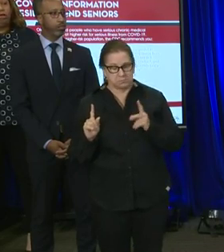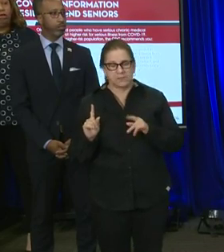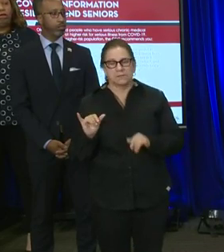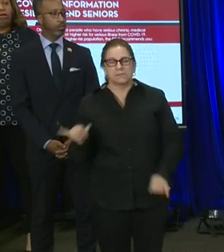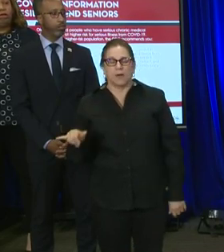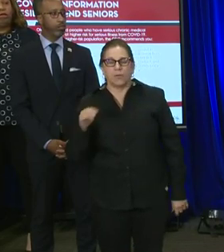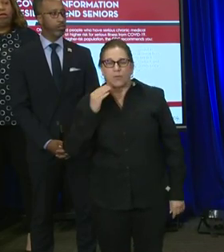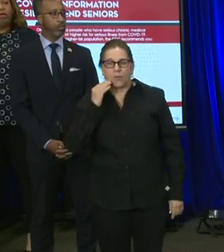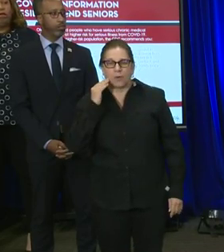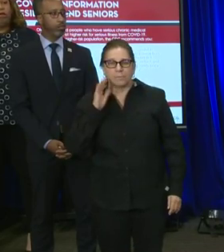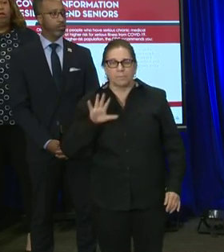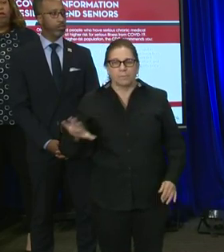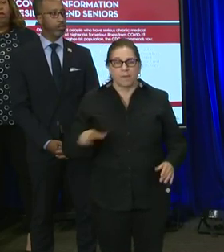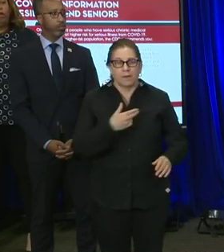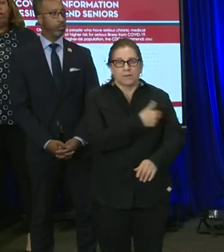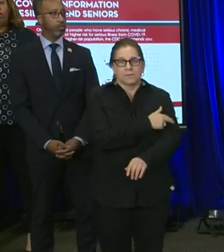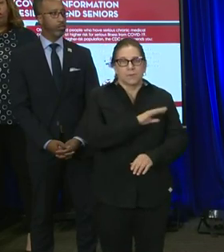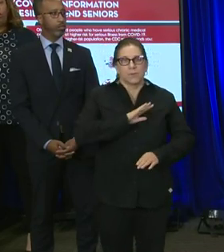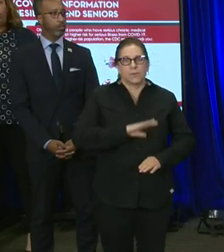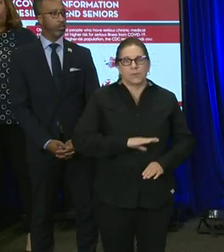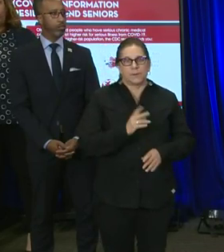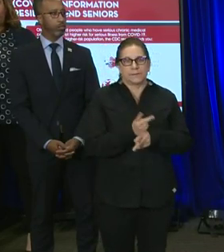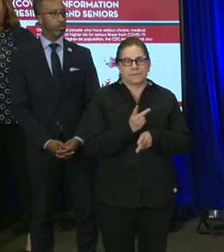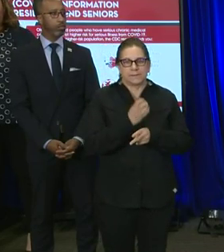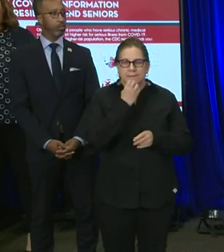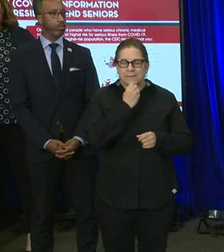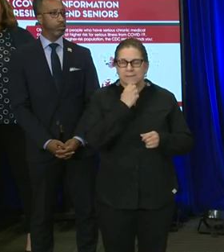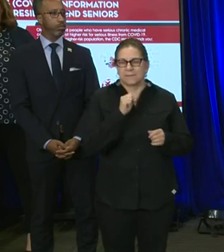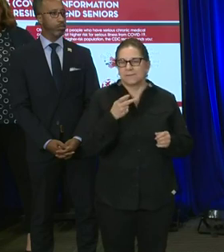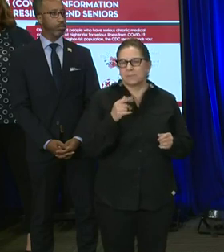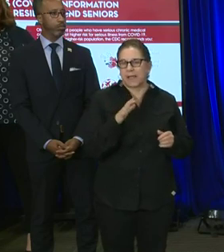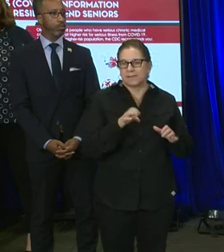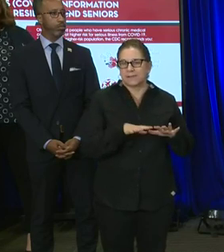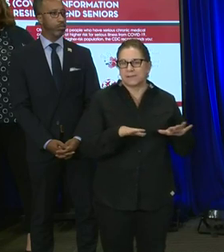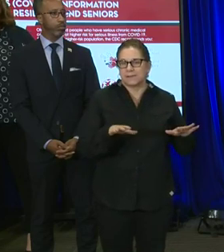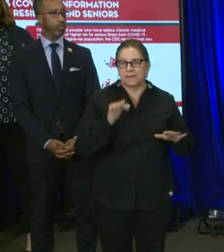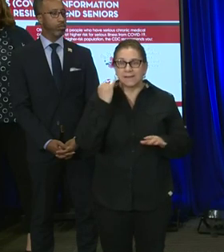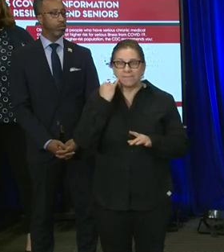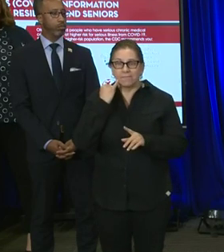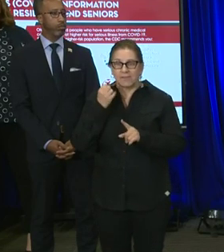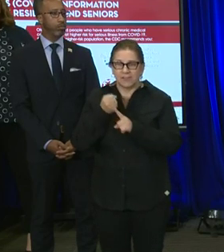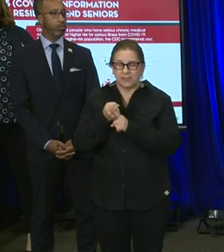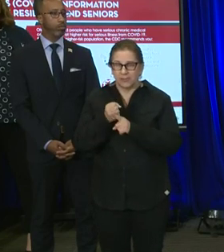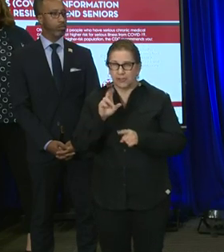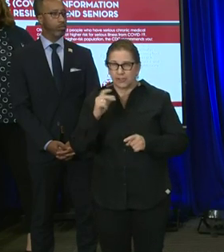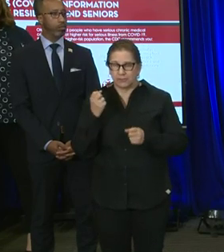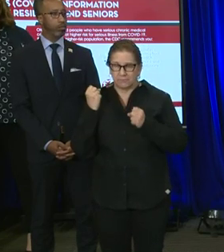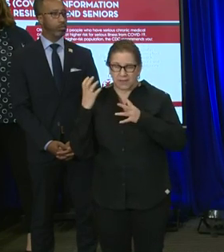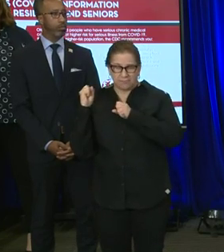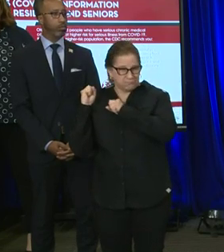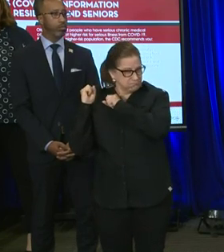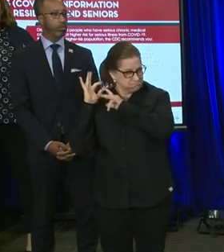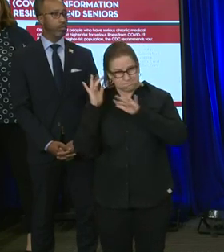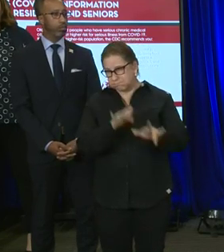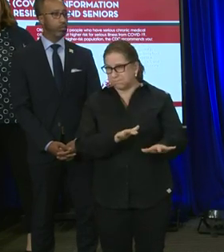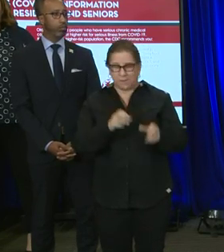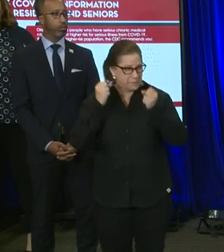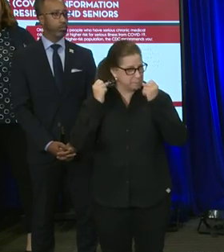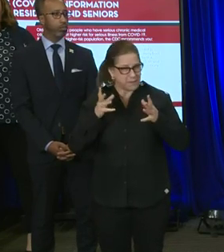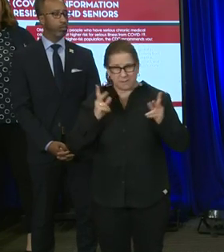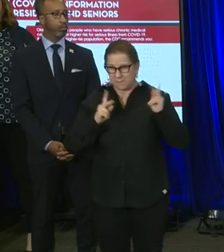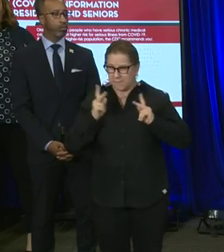become even more prepared in the event that we have a surge in the demand of healthcare services related to